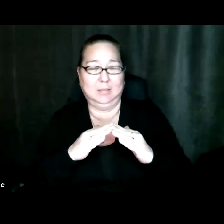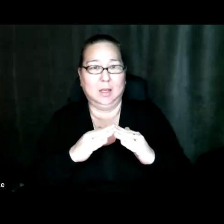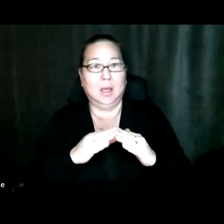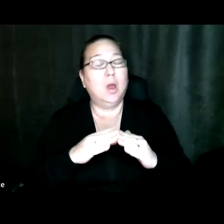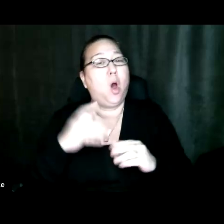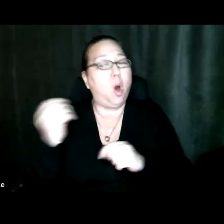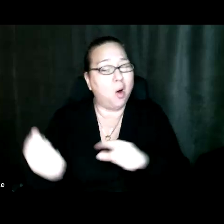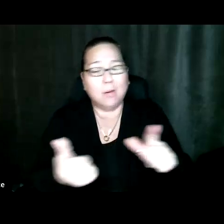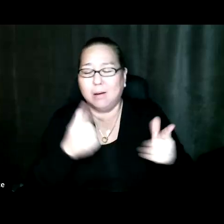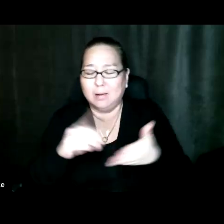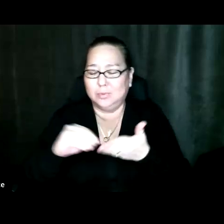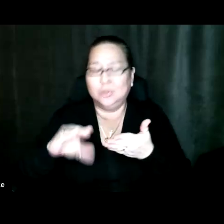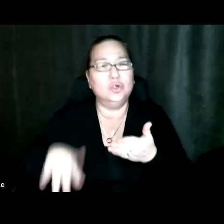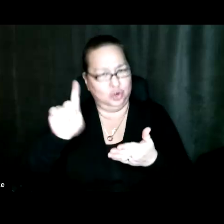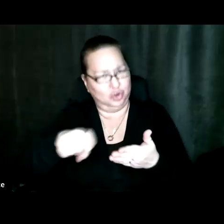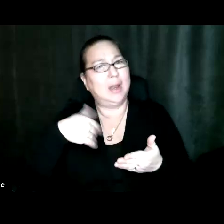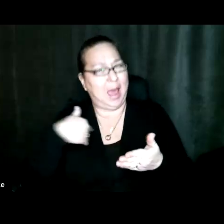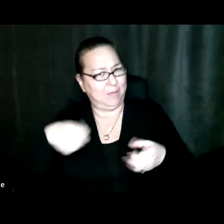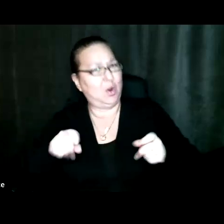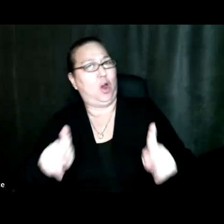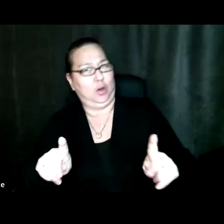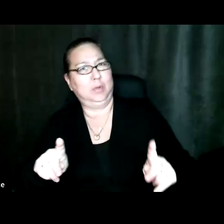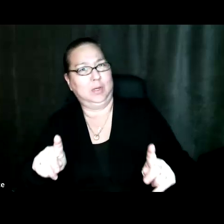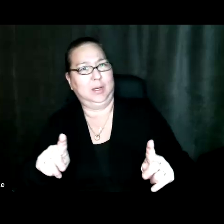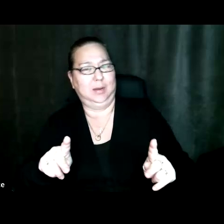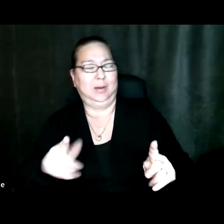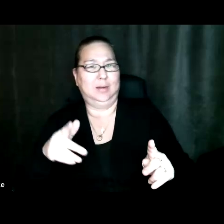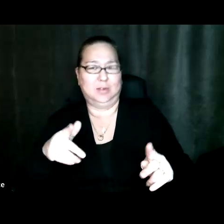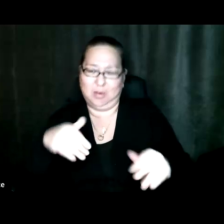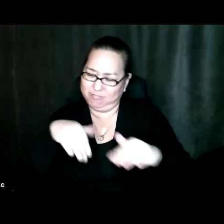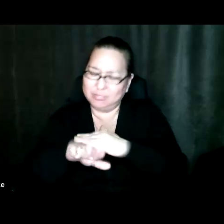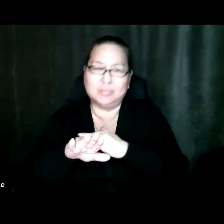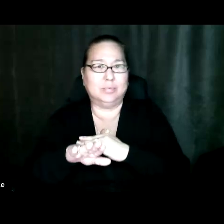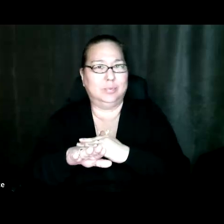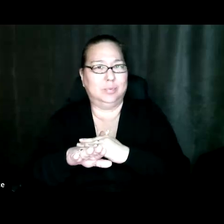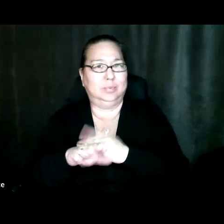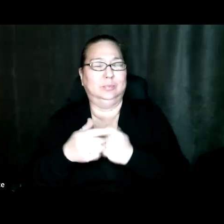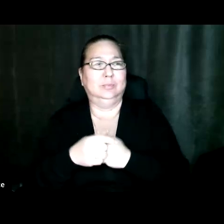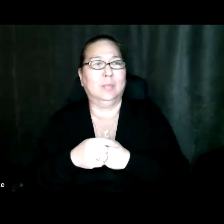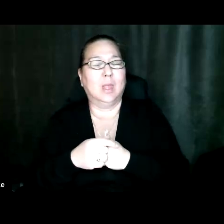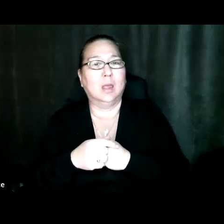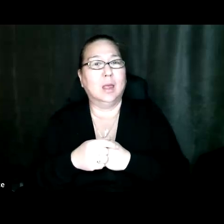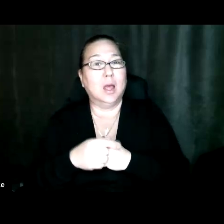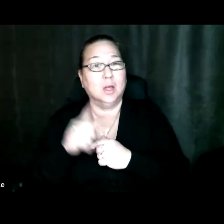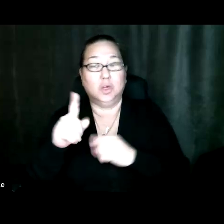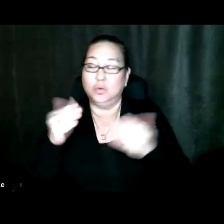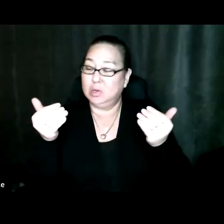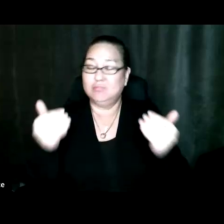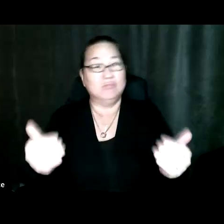similar chance for admission. So by continuing to sort of go with a tier policy